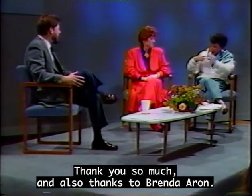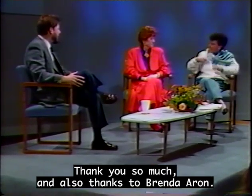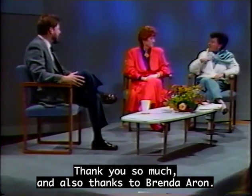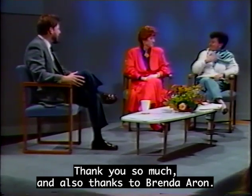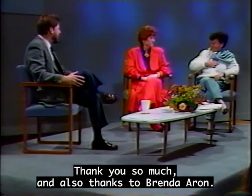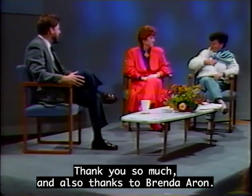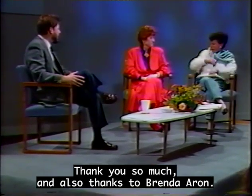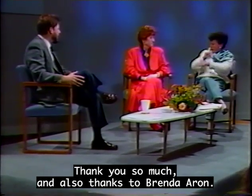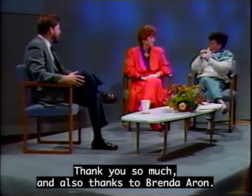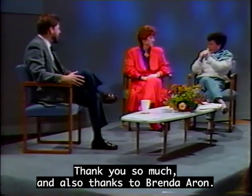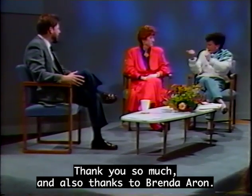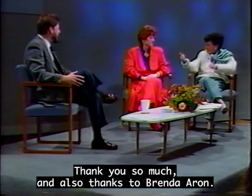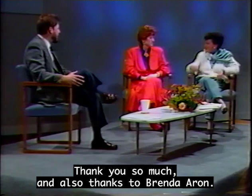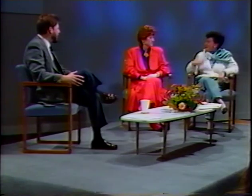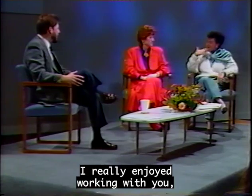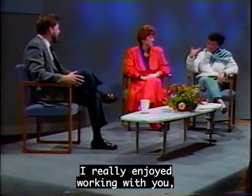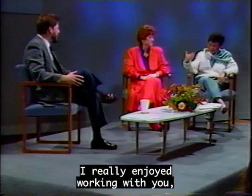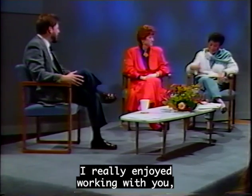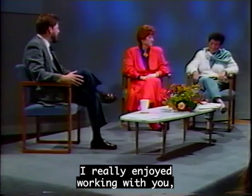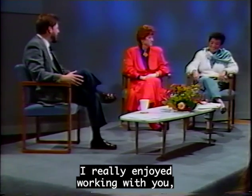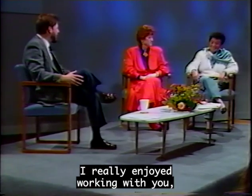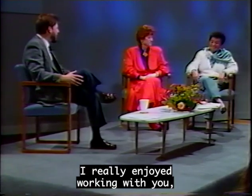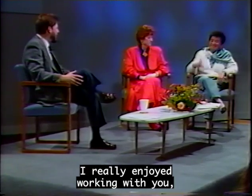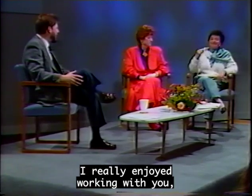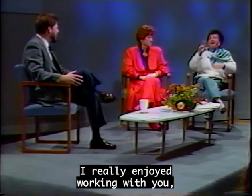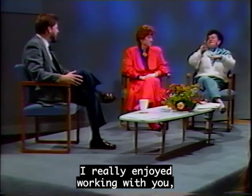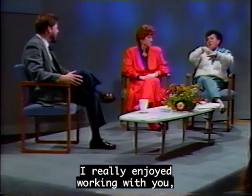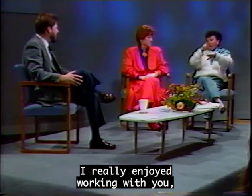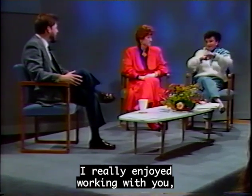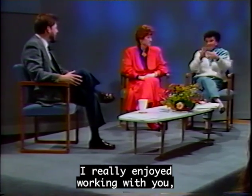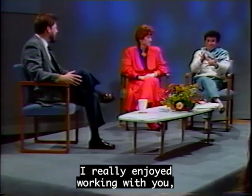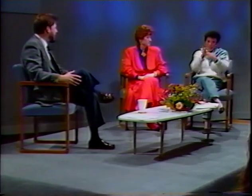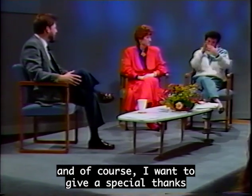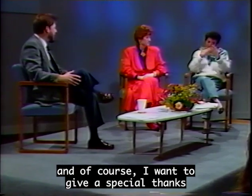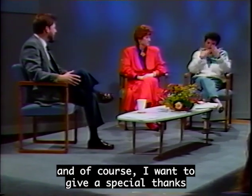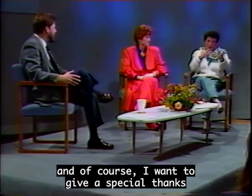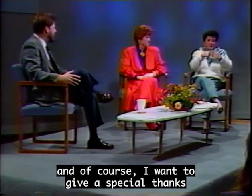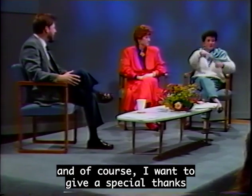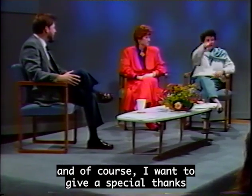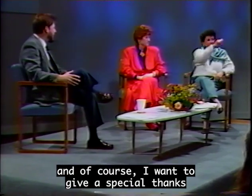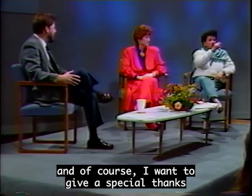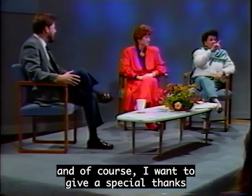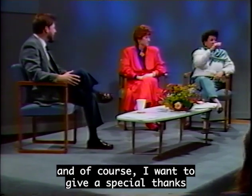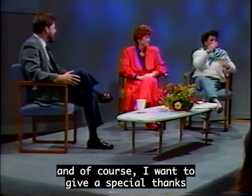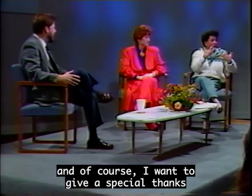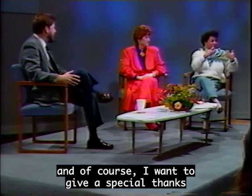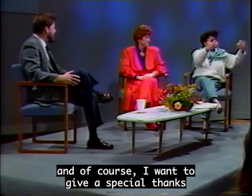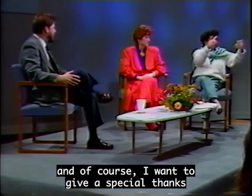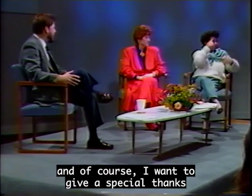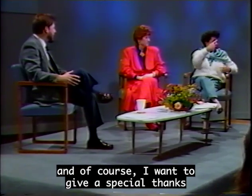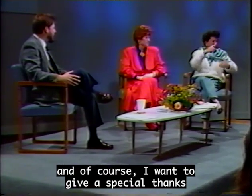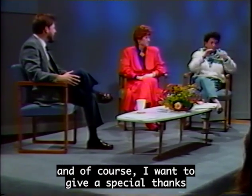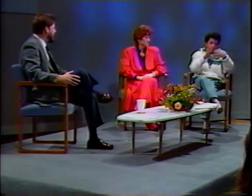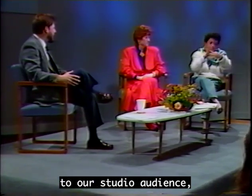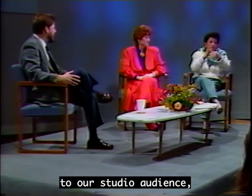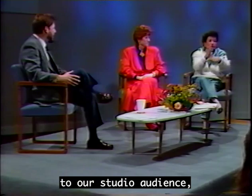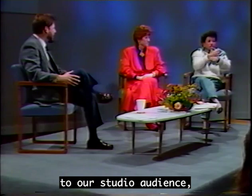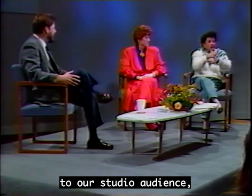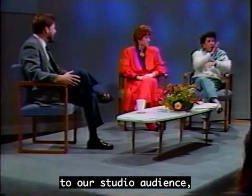also, thanks to Brenda Aaron. I really enjoyed working with you. And of course, I want to give a special thanks to our studio